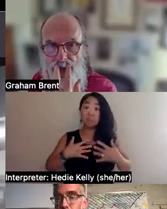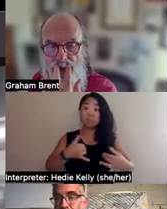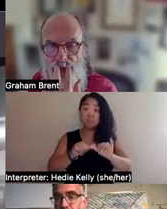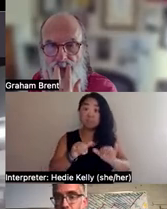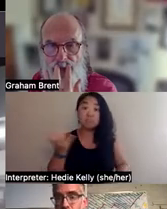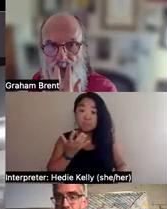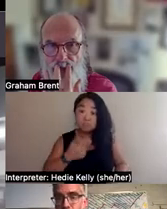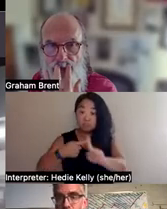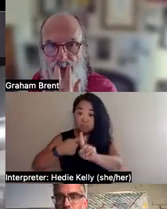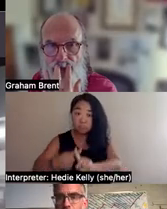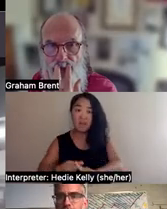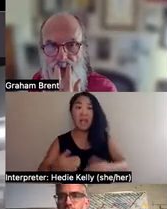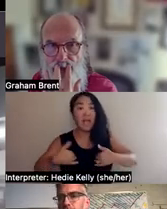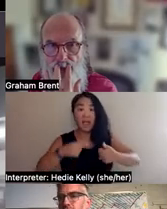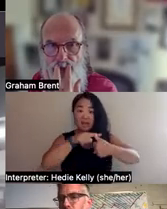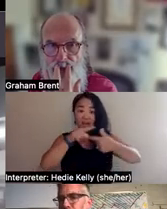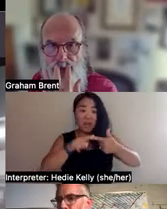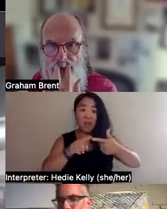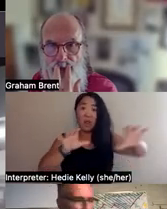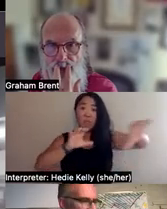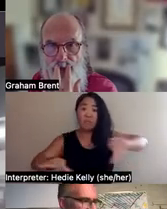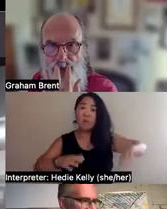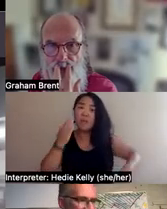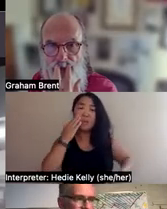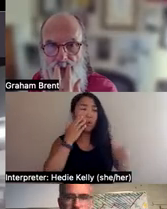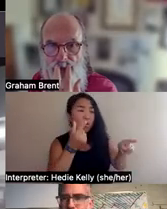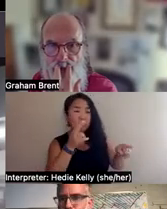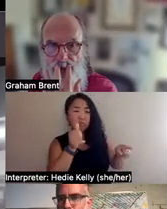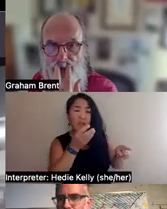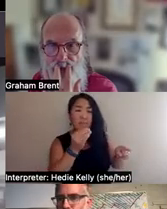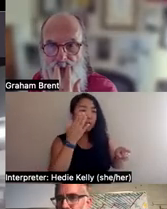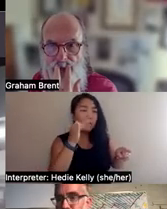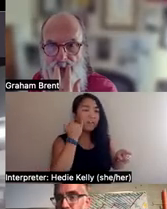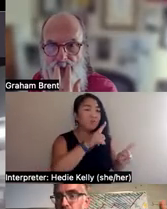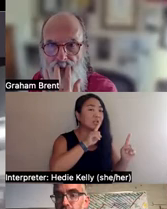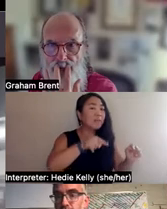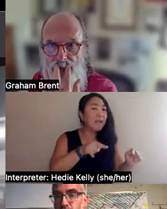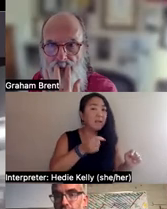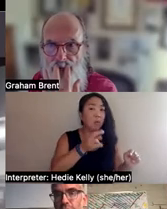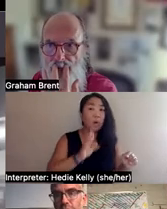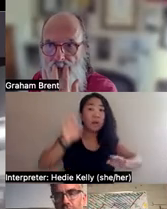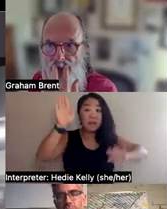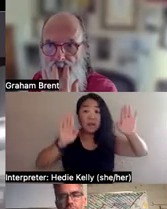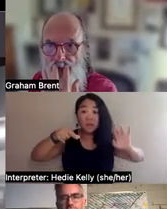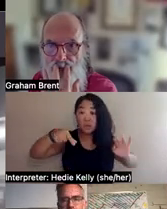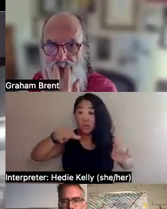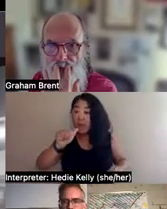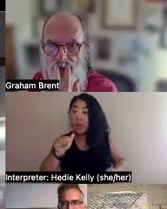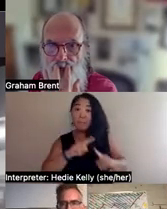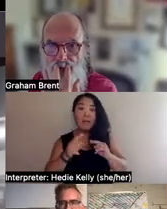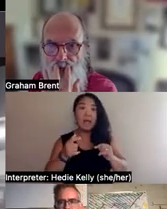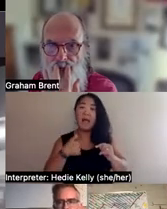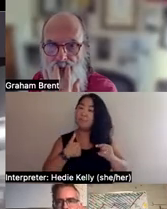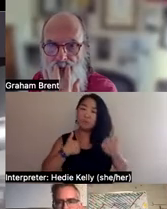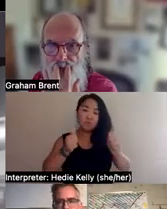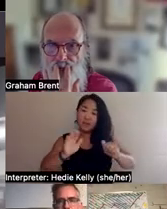a performance that came out of it. And Graham, I'm not sure if you're responding to our last thing or if you're jumping into questions, because we're going to do some Q&A a little later, but I'm going to try to just plow